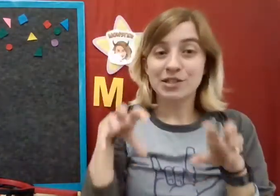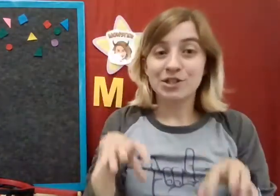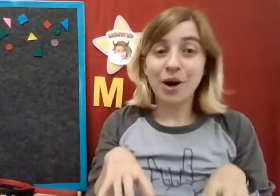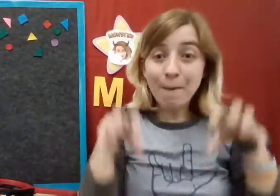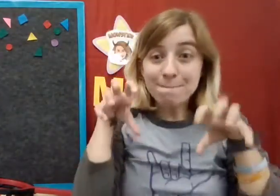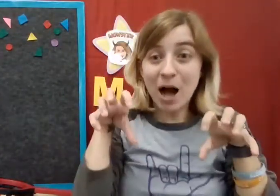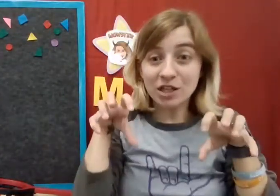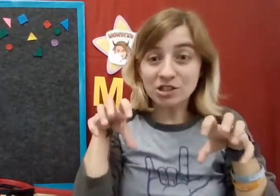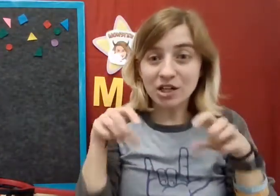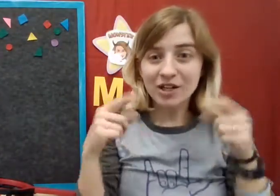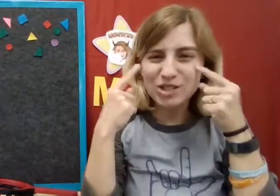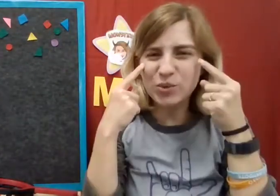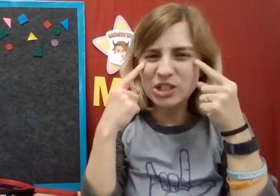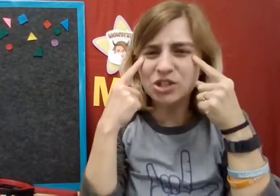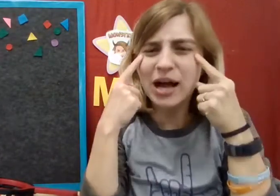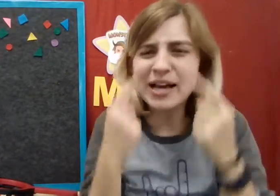Monster, monster, squint your eyes.